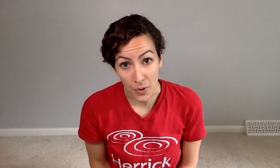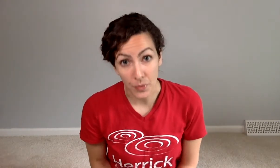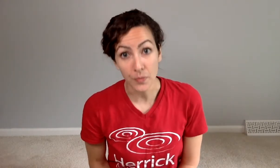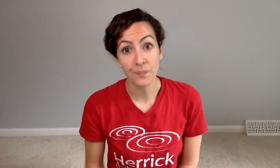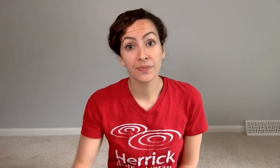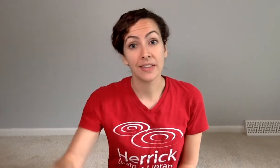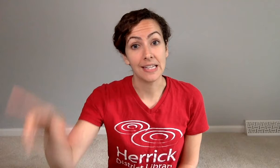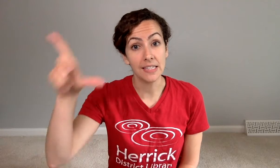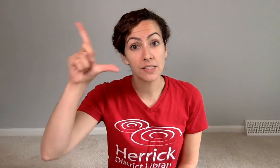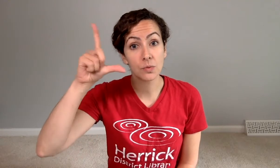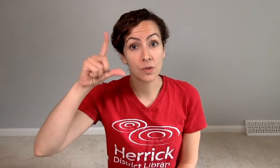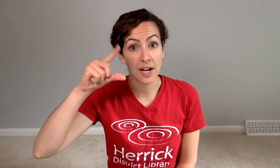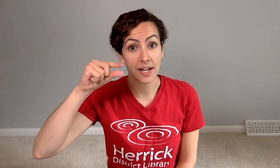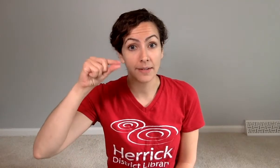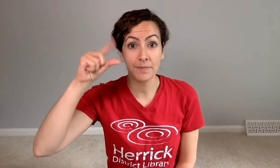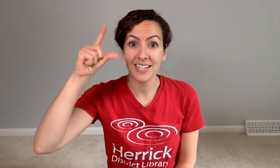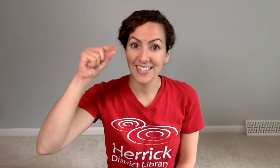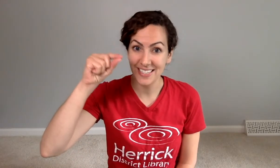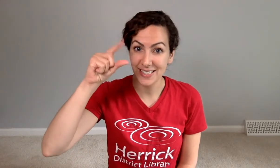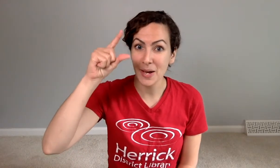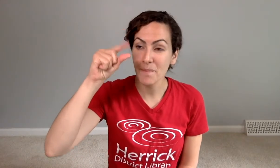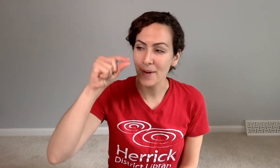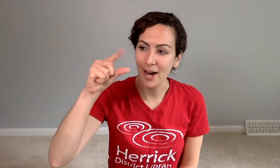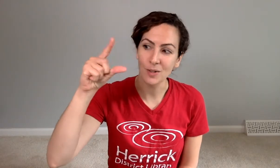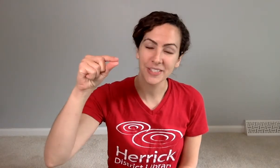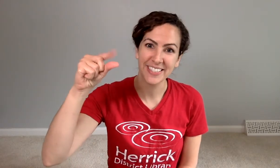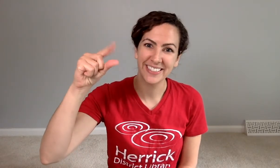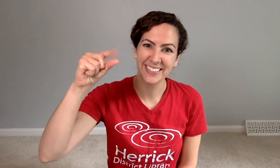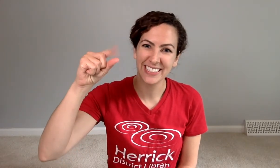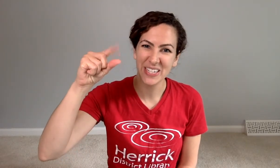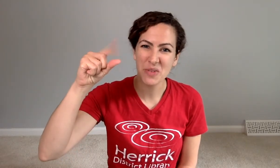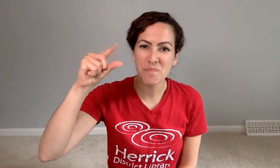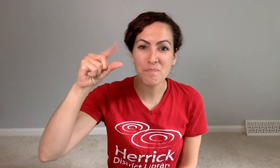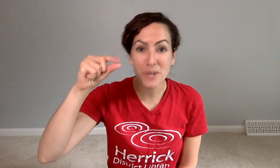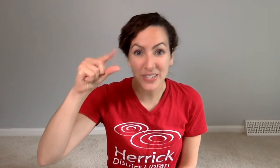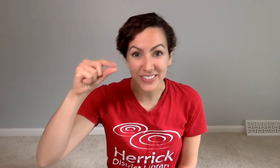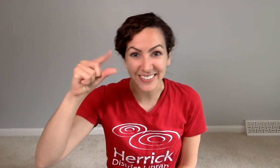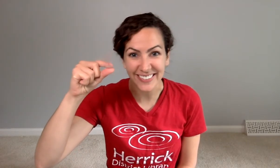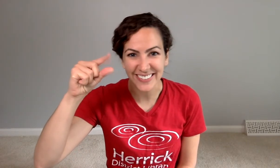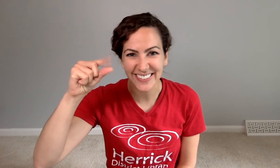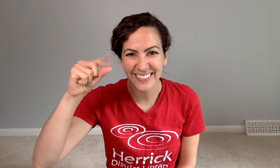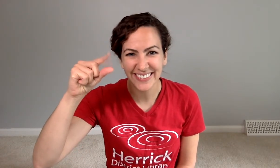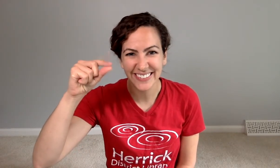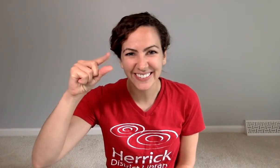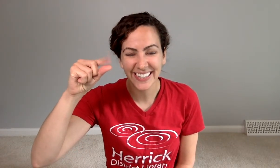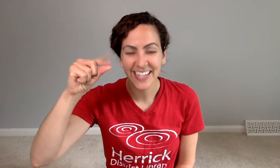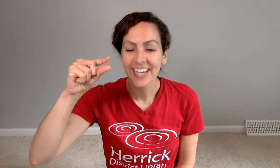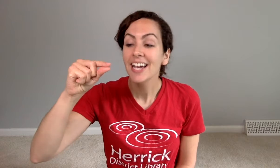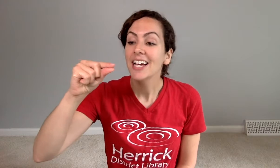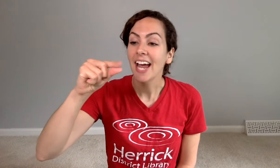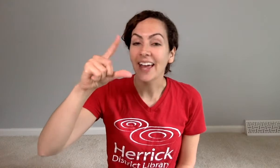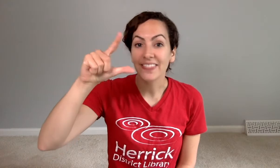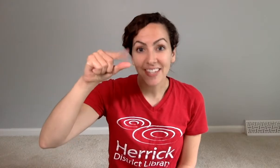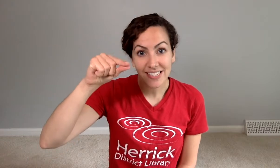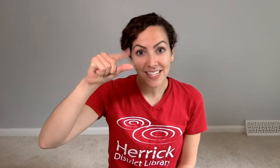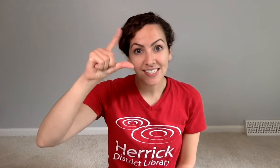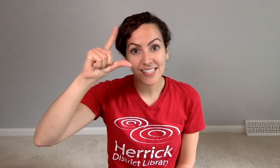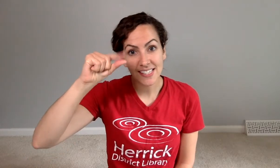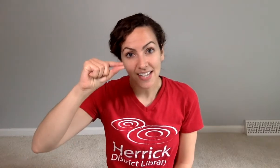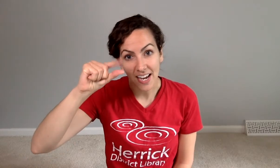So this rhyme is about birds. And this is the sign